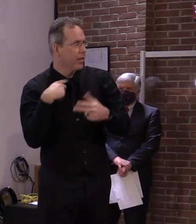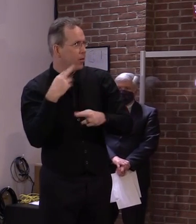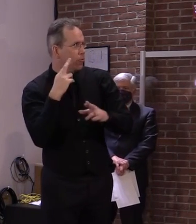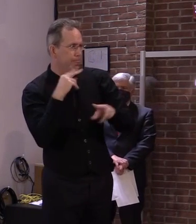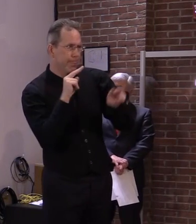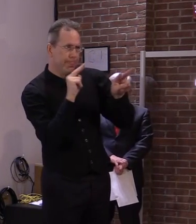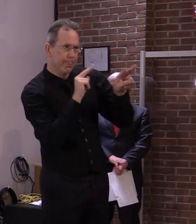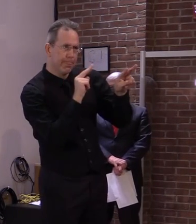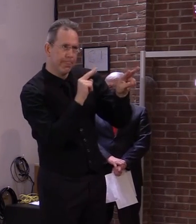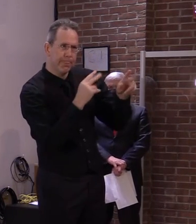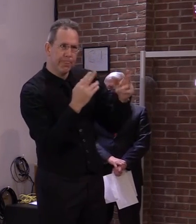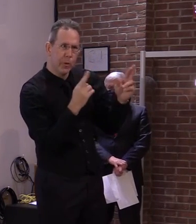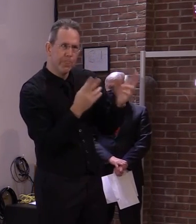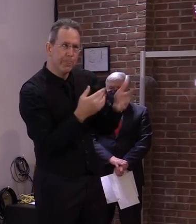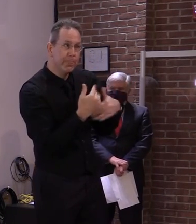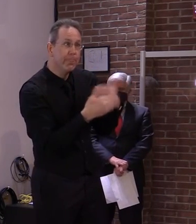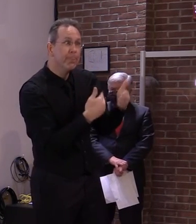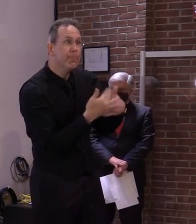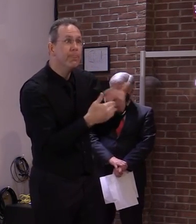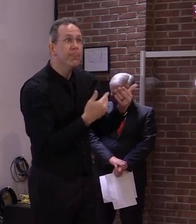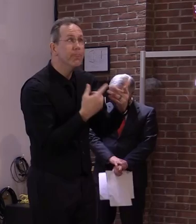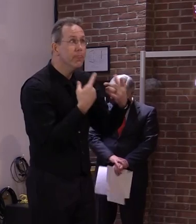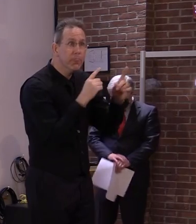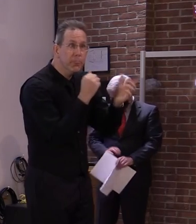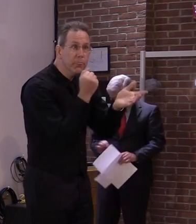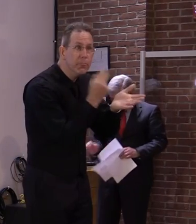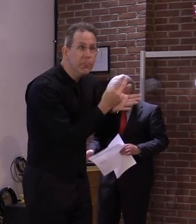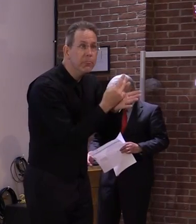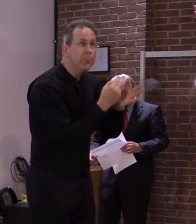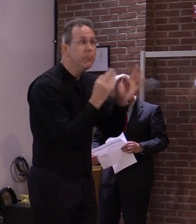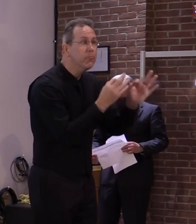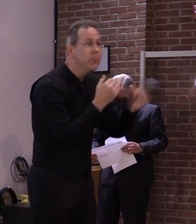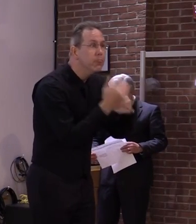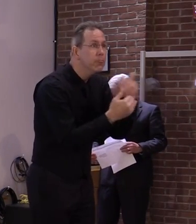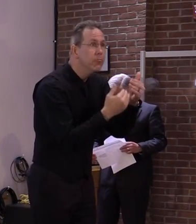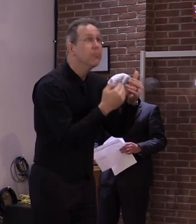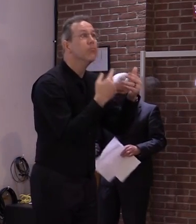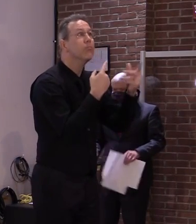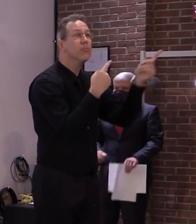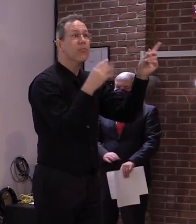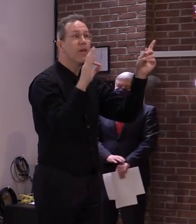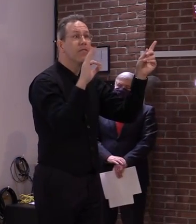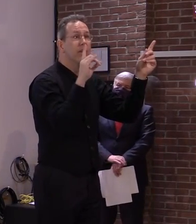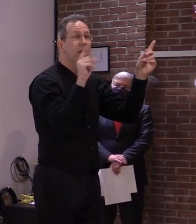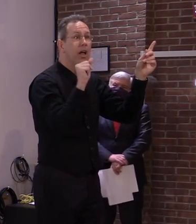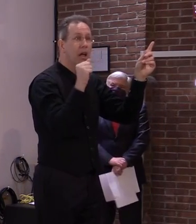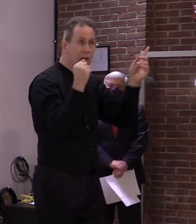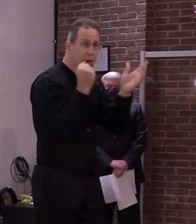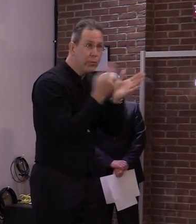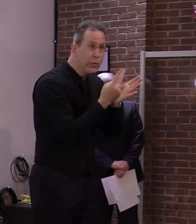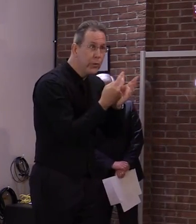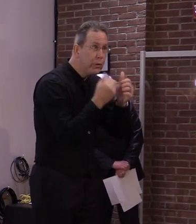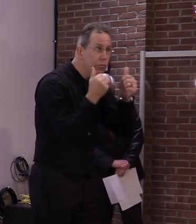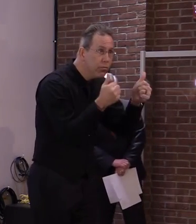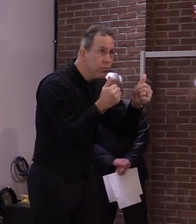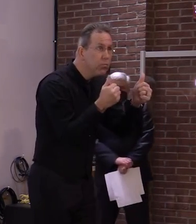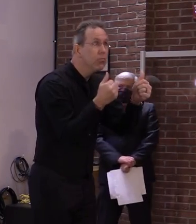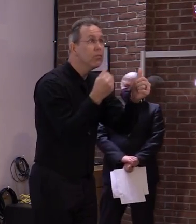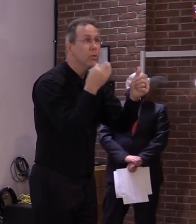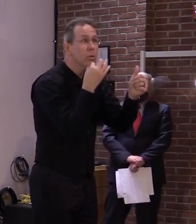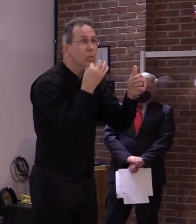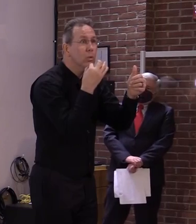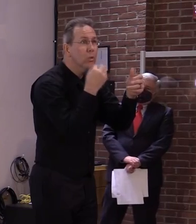will receive emergency use authorization this week, within the week. And in terms